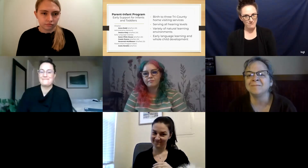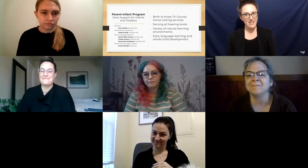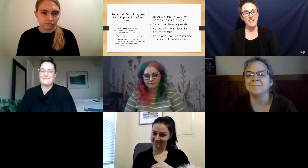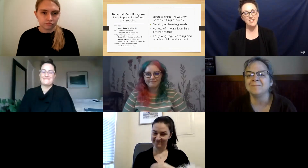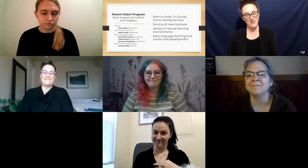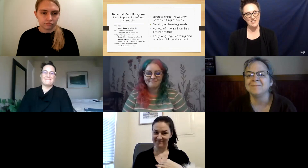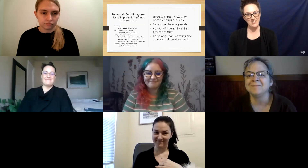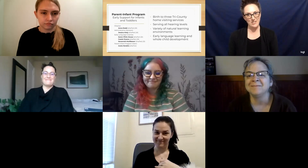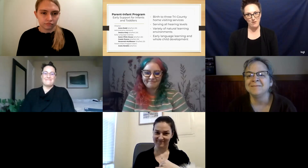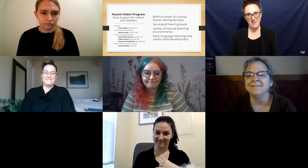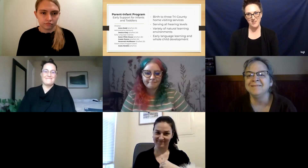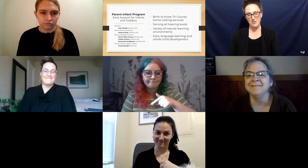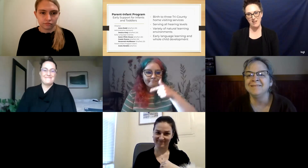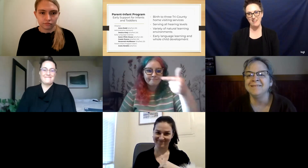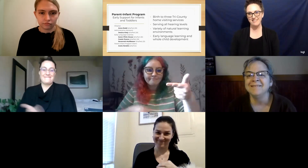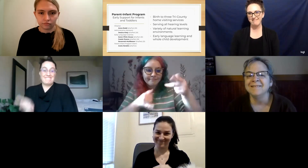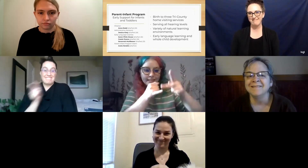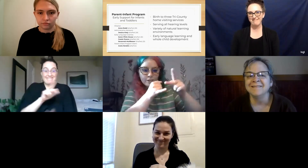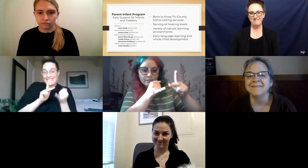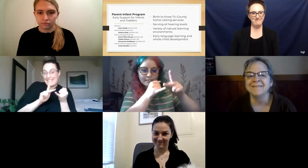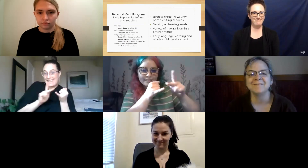program and a direct service provider as well.